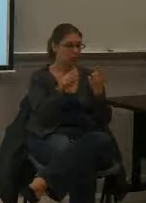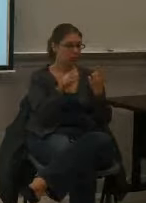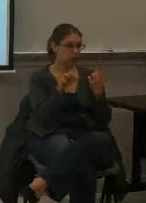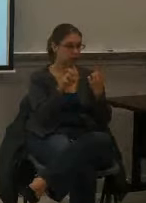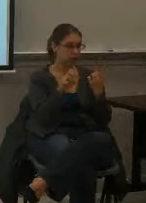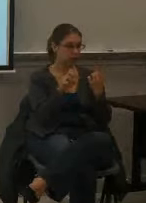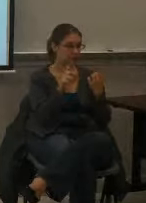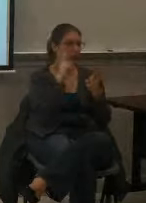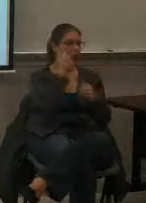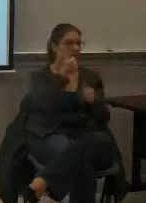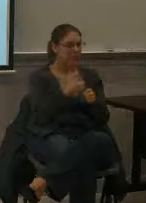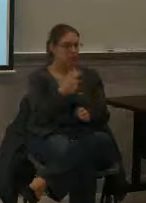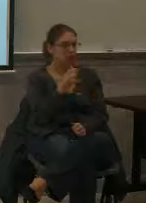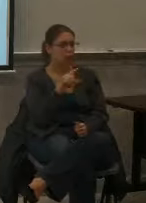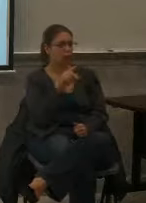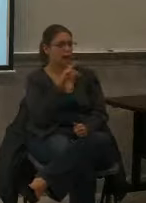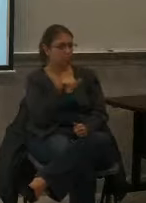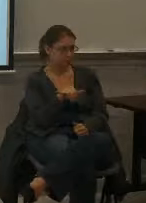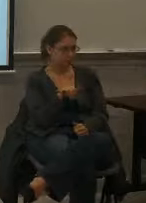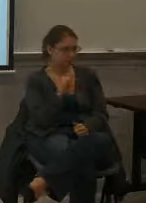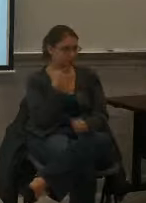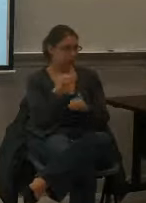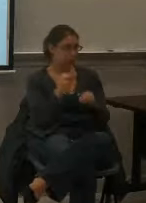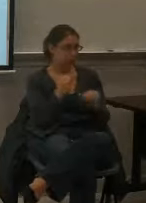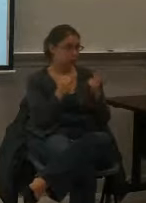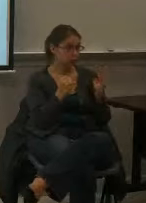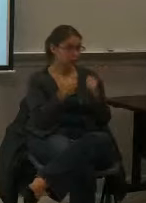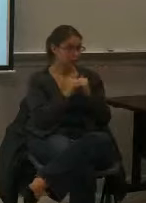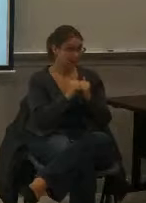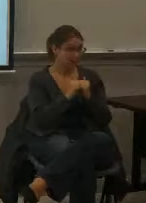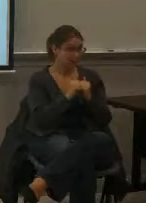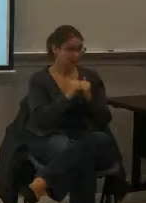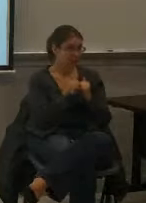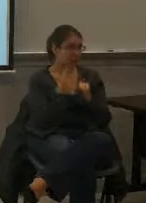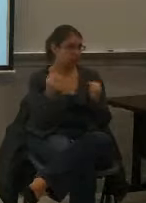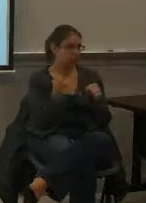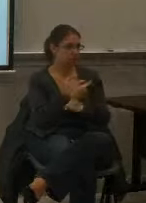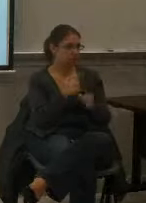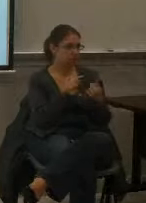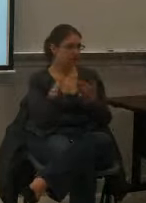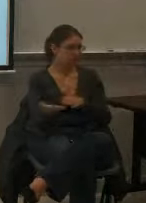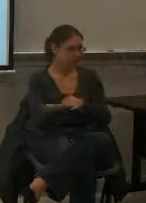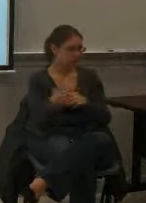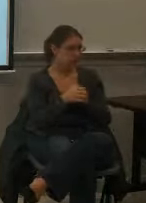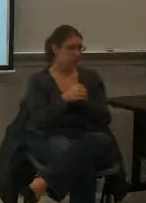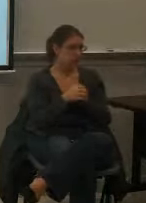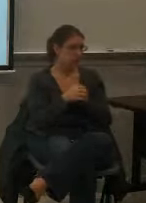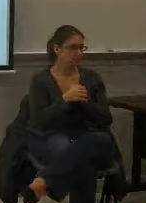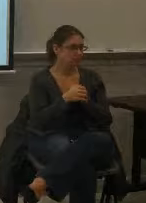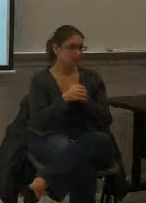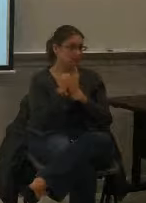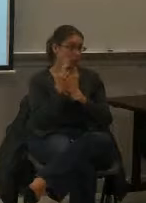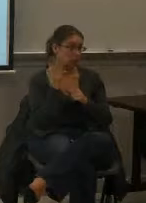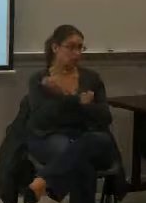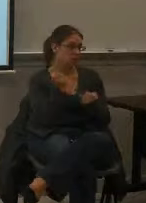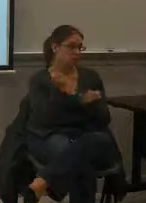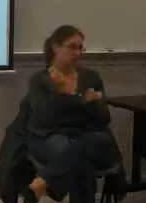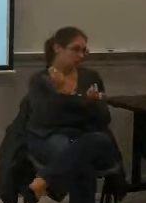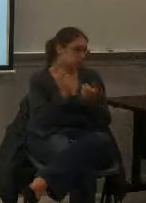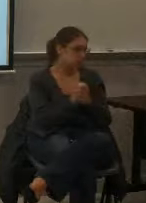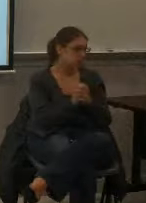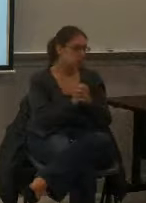per colony, and if you put two together, they'll fight it to the death. Basically, one will win. But